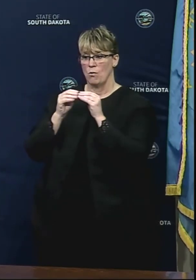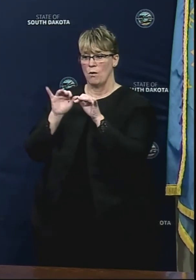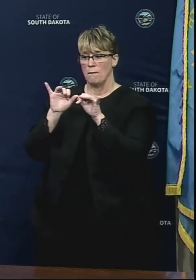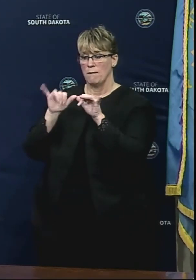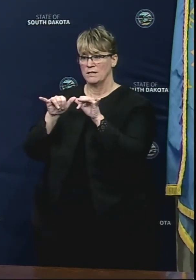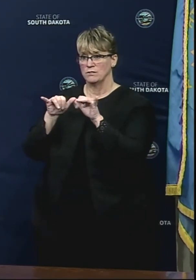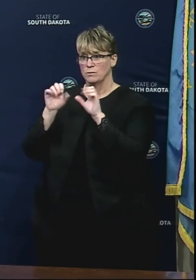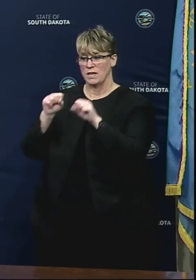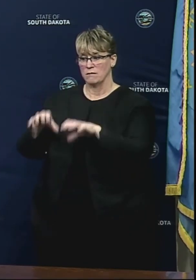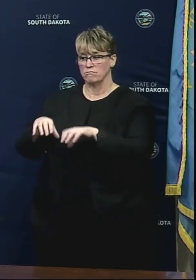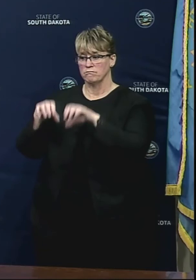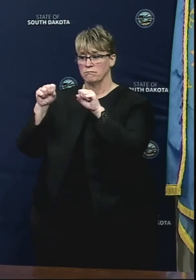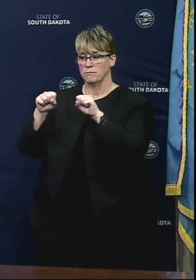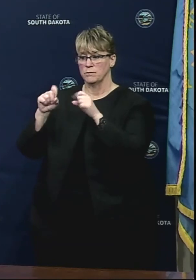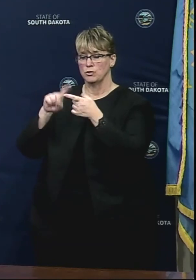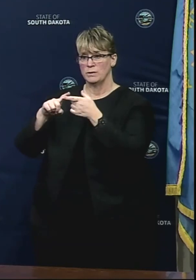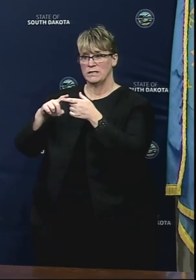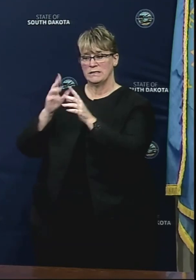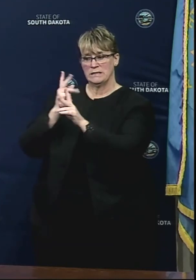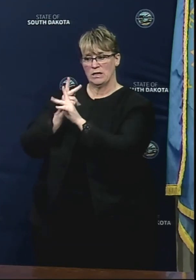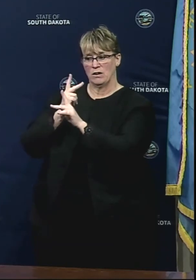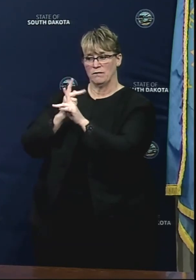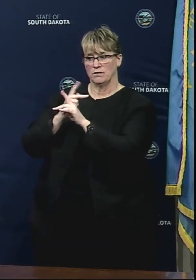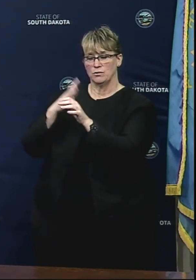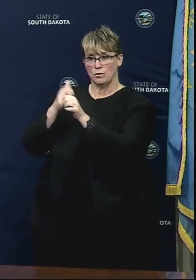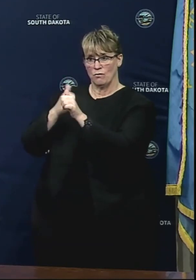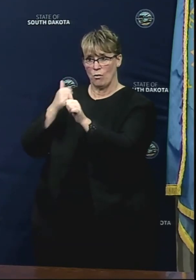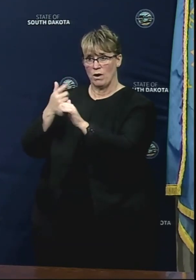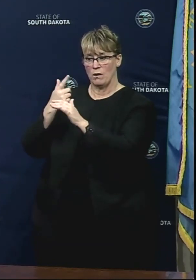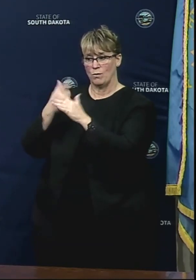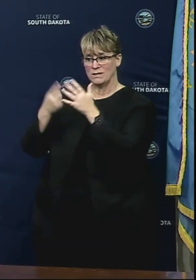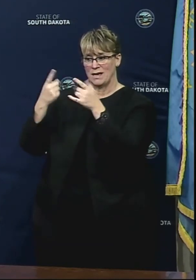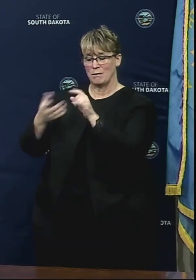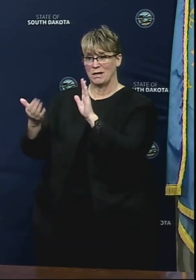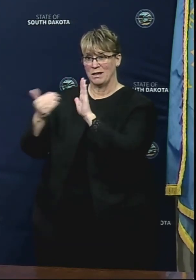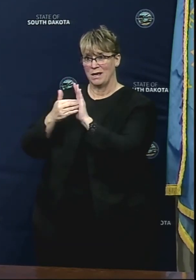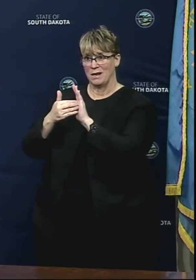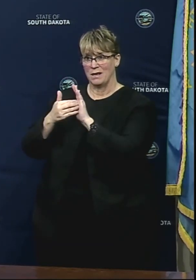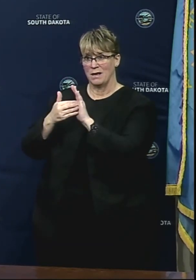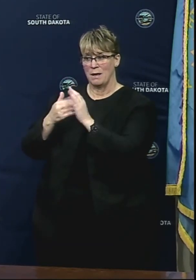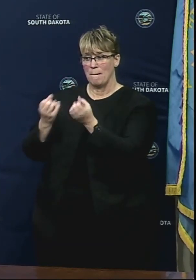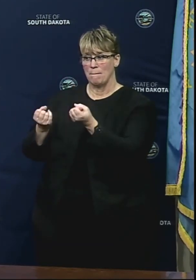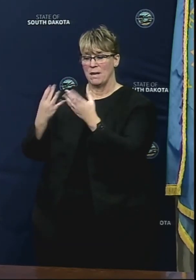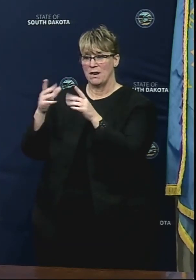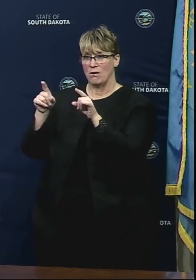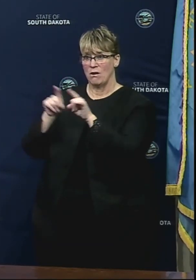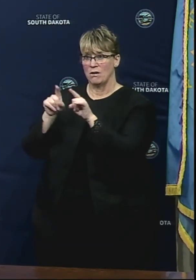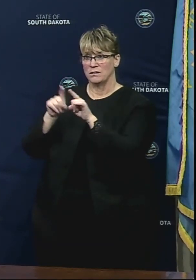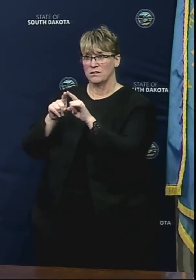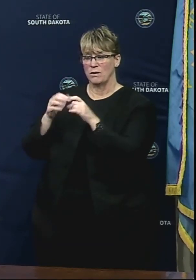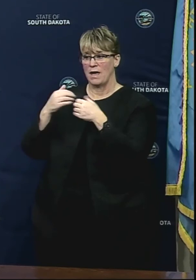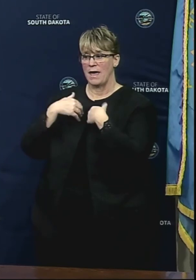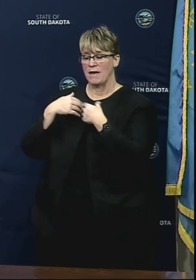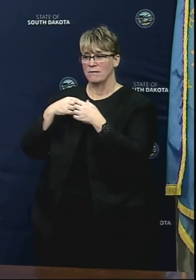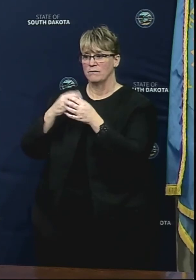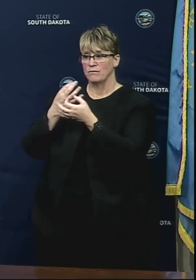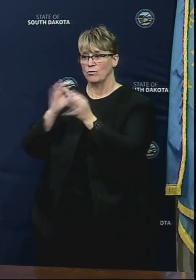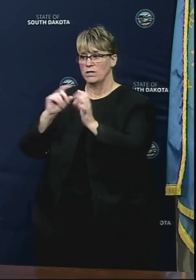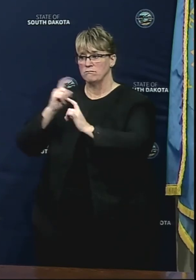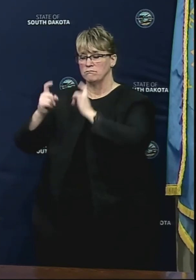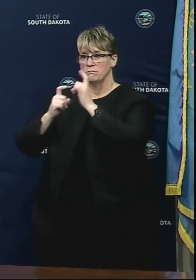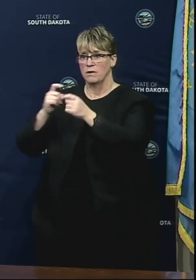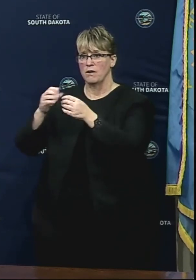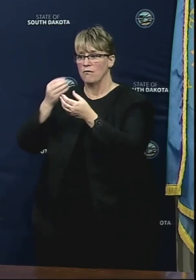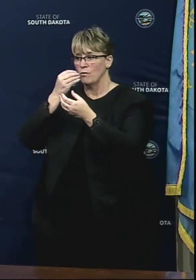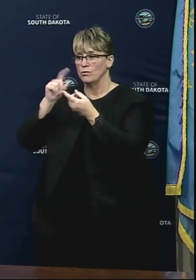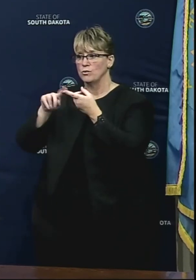that we could take to just be precautious to avoid this happening again? Many of them are also donating food out here as well to other people.